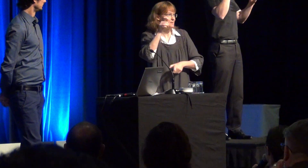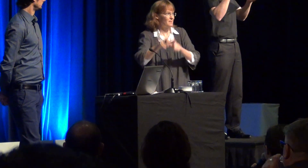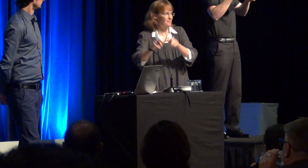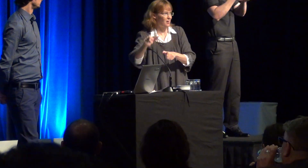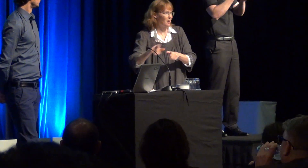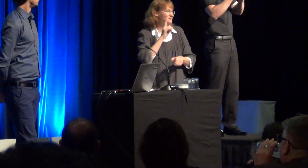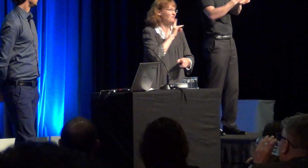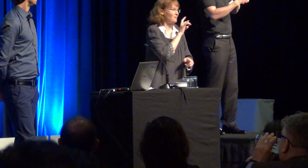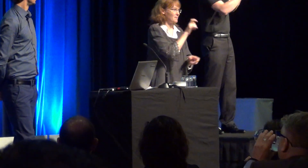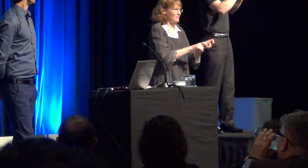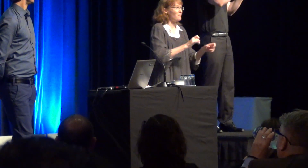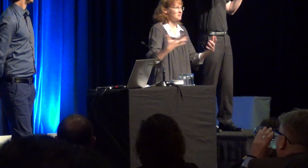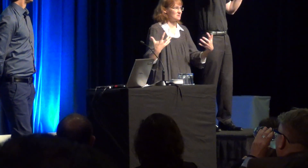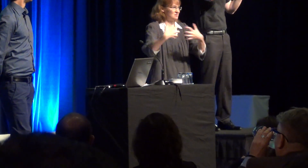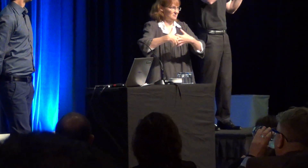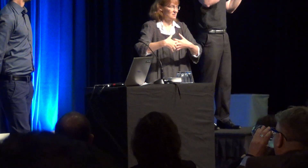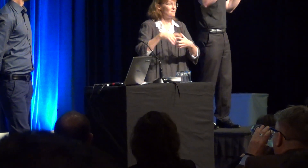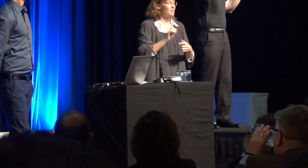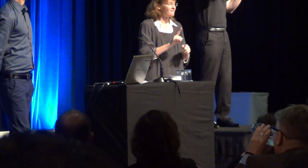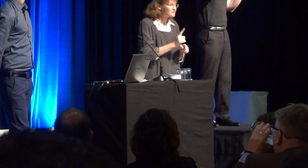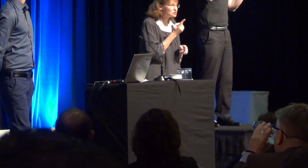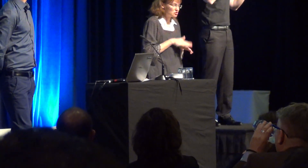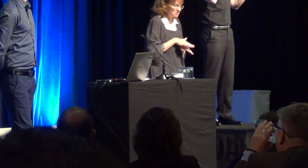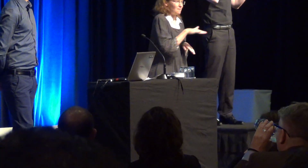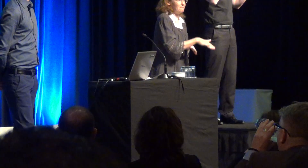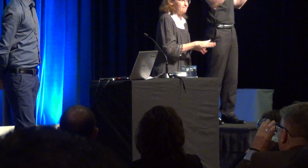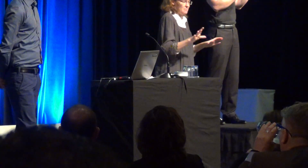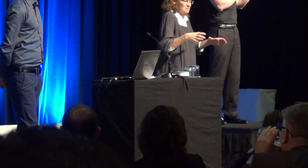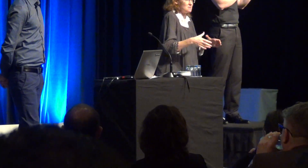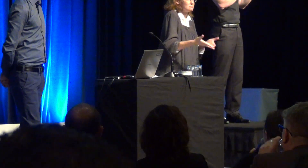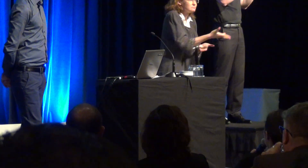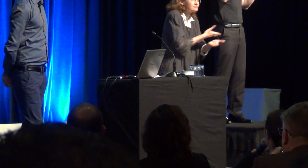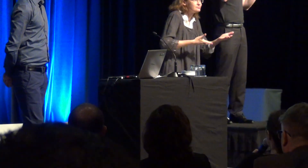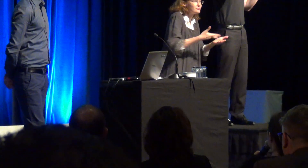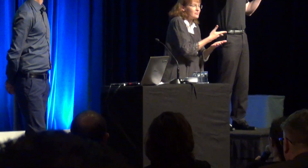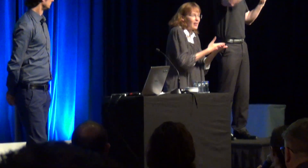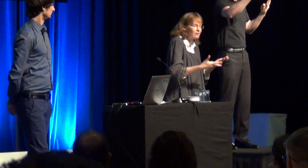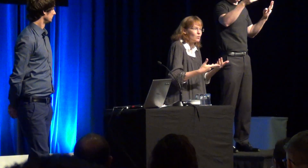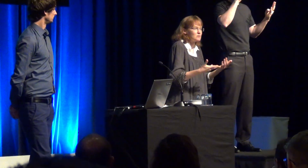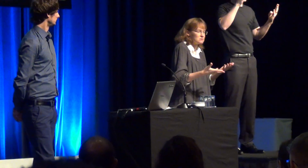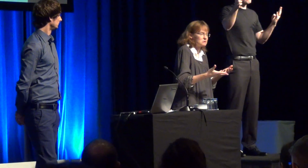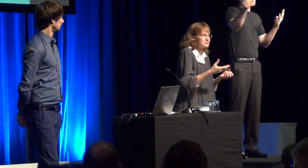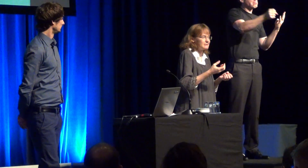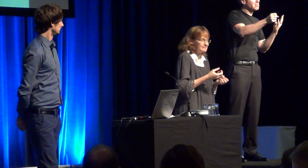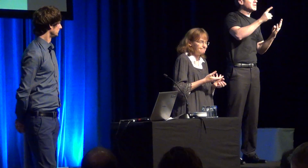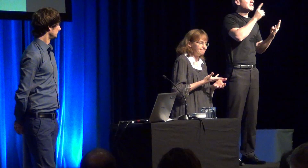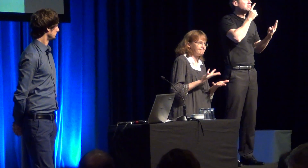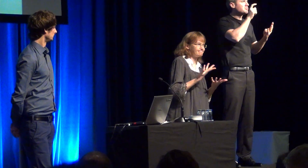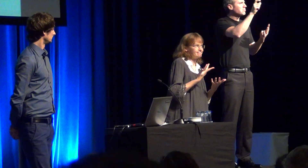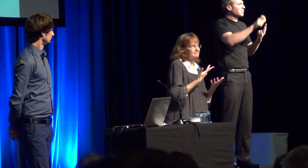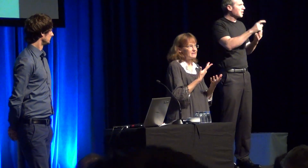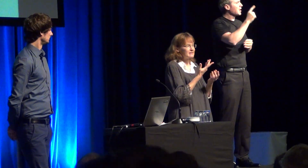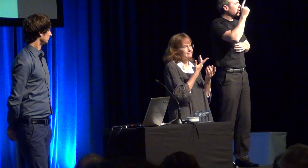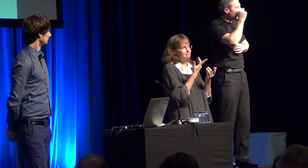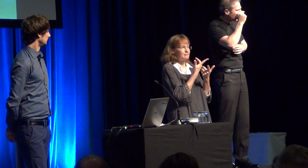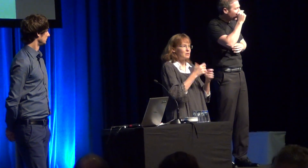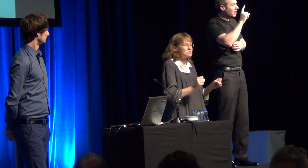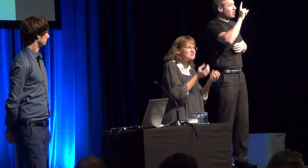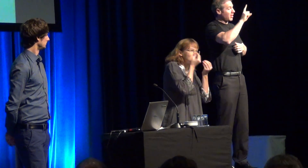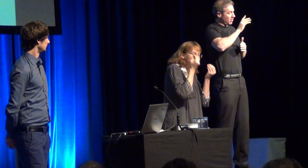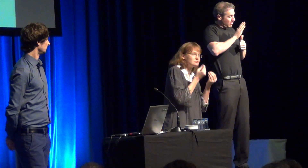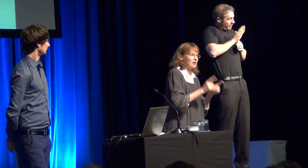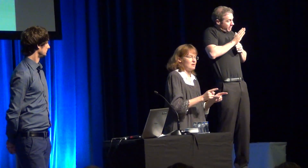And it's important that in time, hearing people are also involved, but the initial steps must be deaf-led.